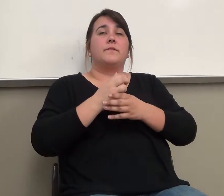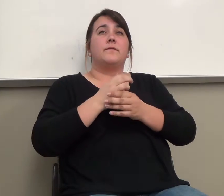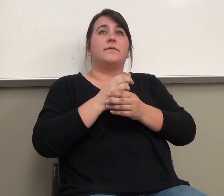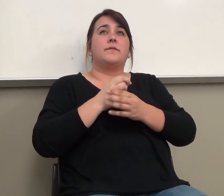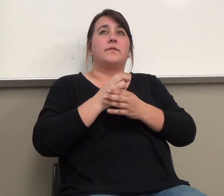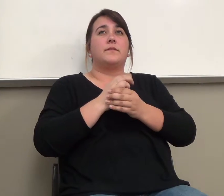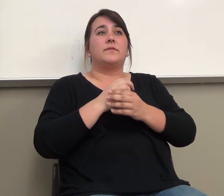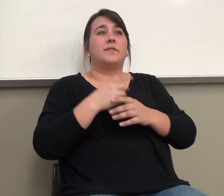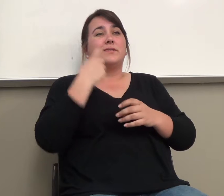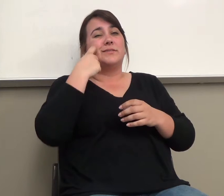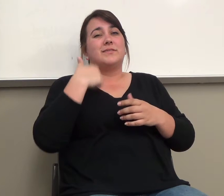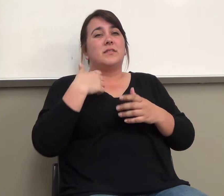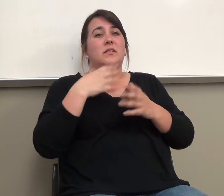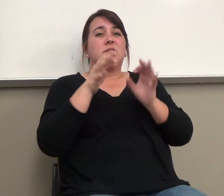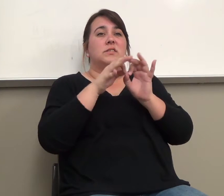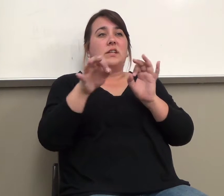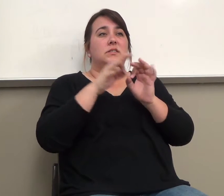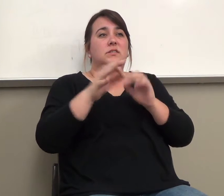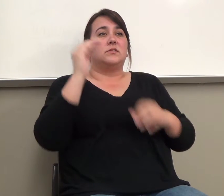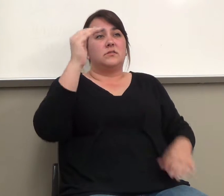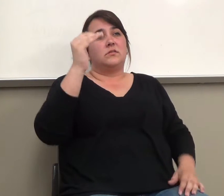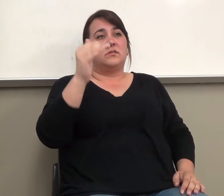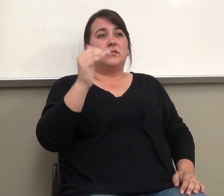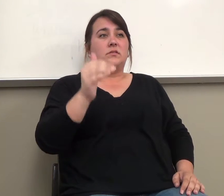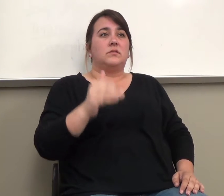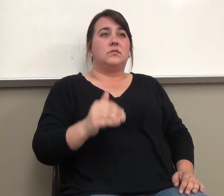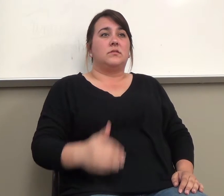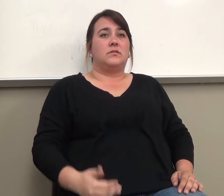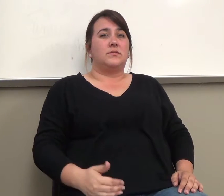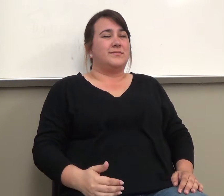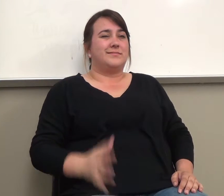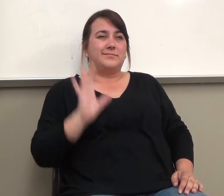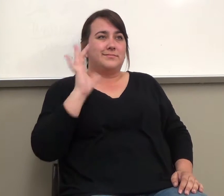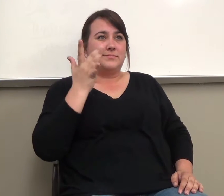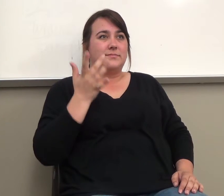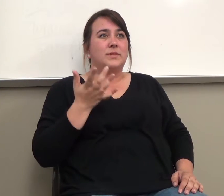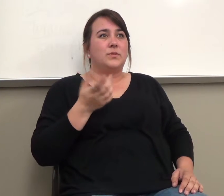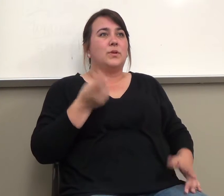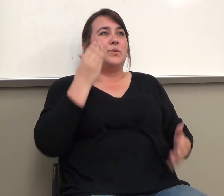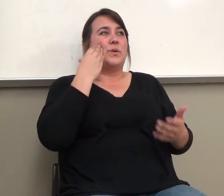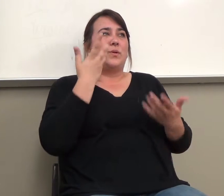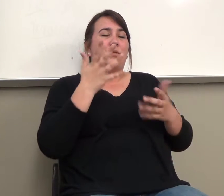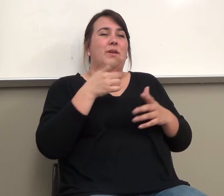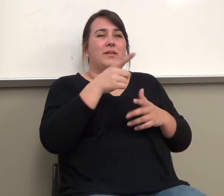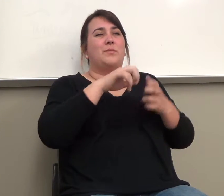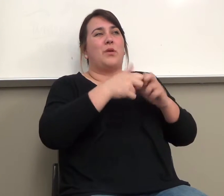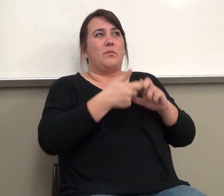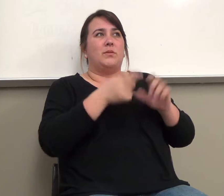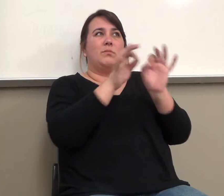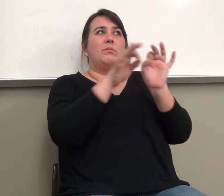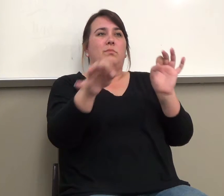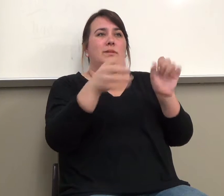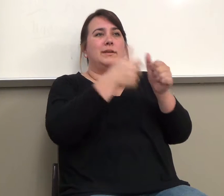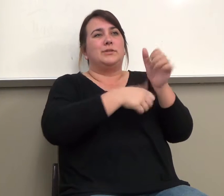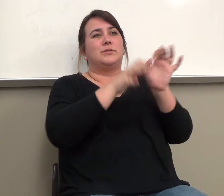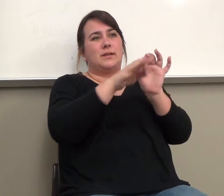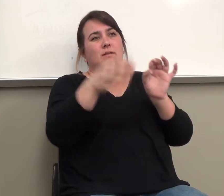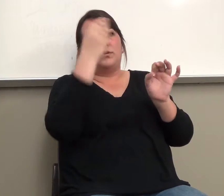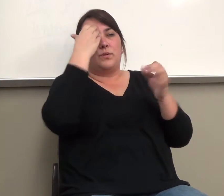just another set of 1, 2, 3, 4, 5, to where you know there's going to be a mistake in each